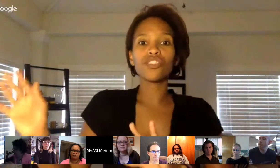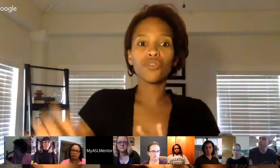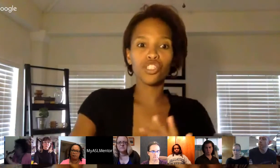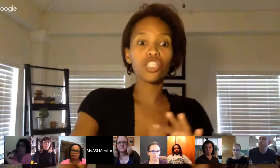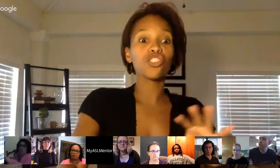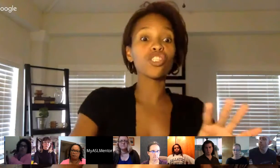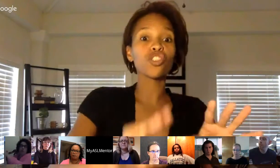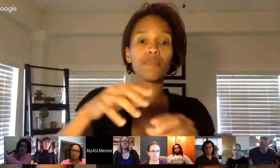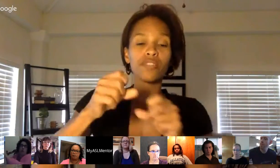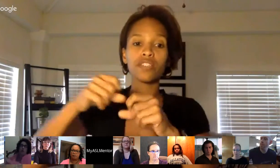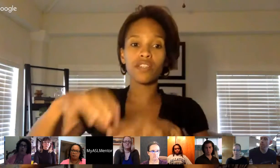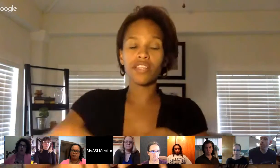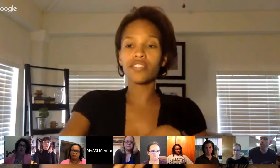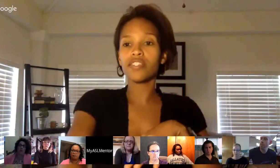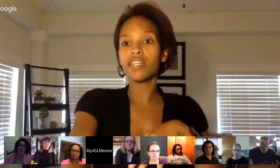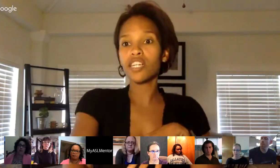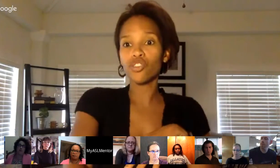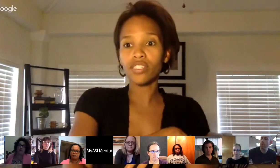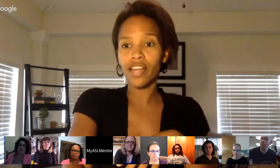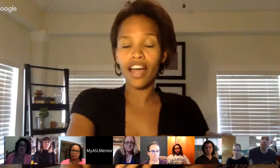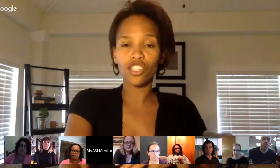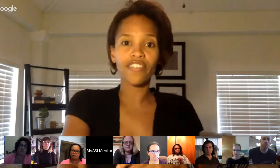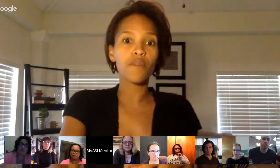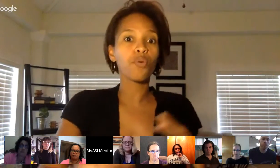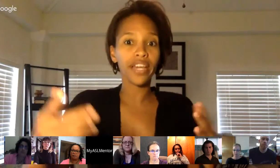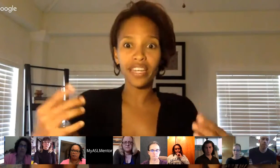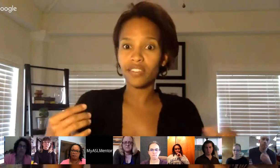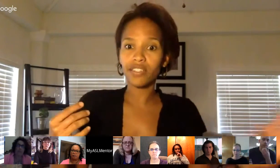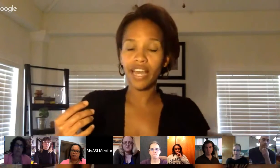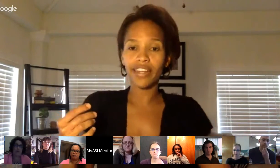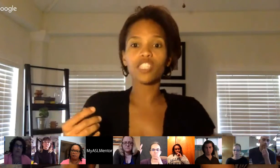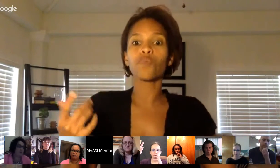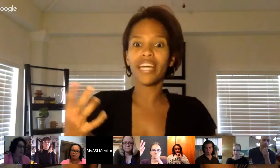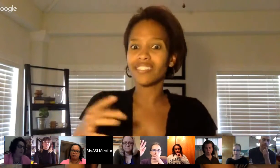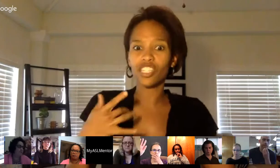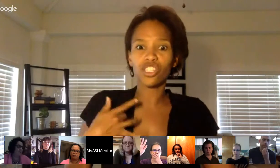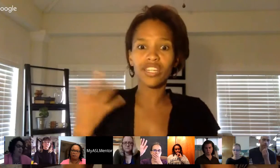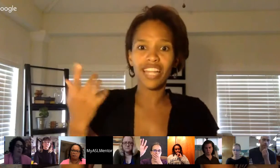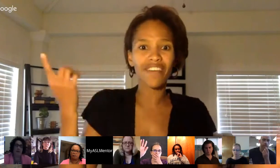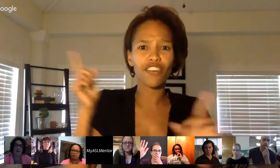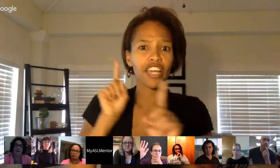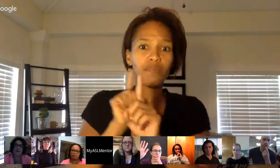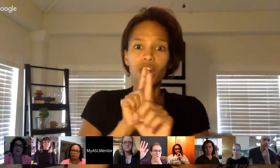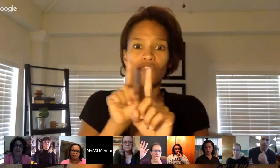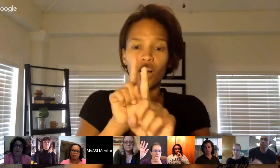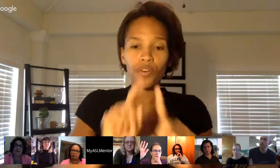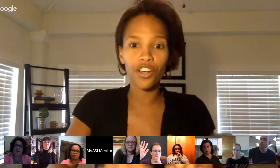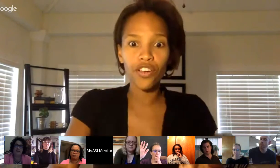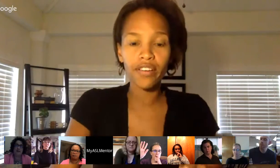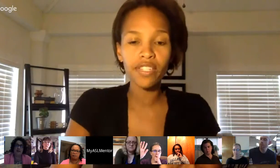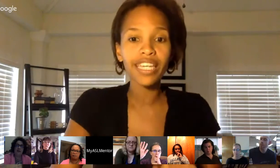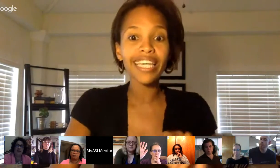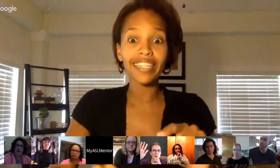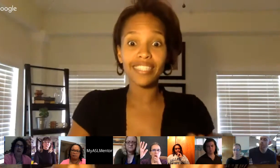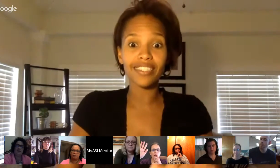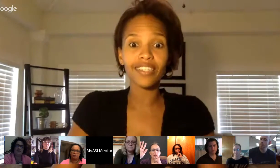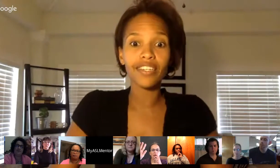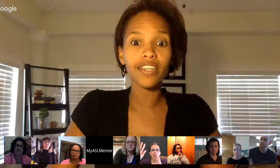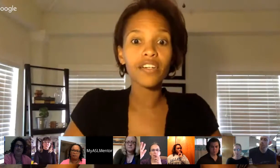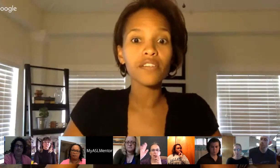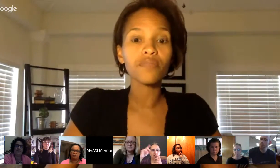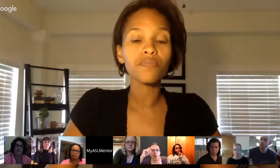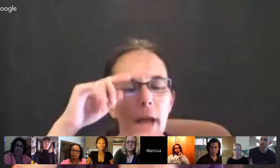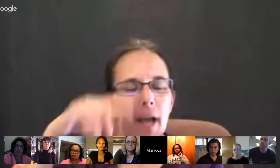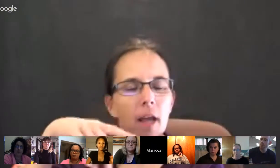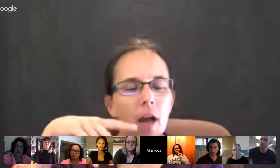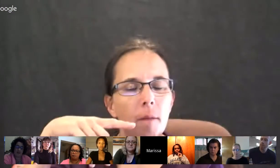goes into, she drops the constructed action at that point and explains that she doesn't have anybody following her around. Yes. Can